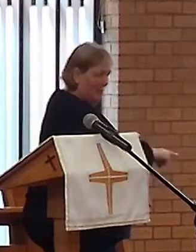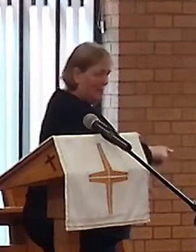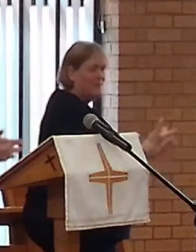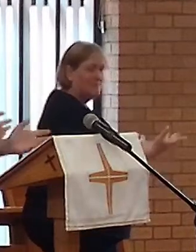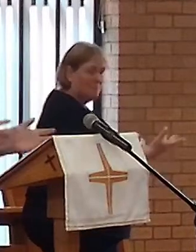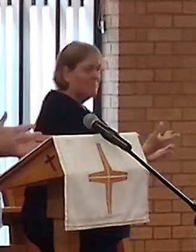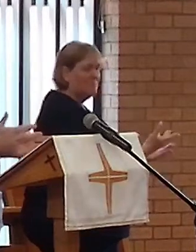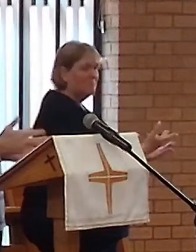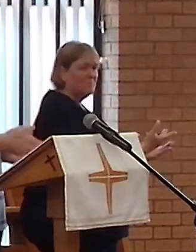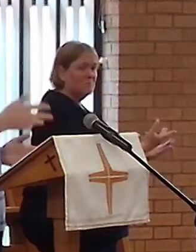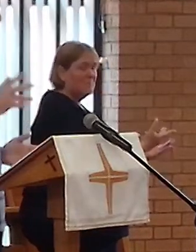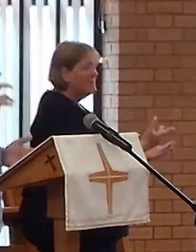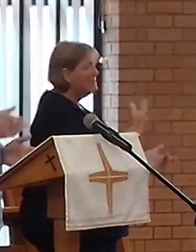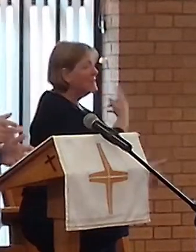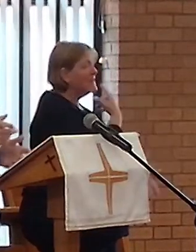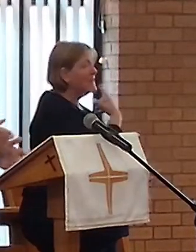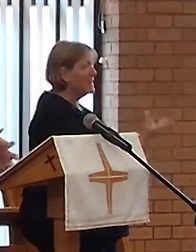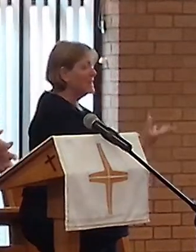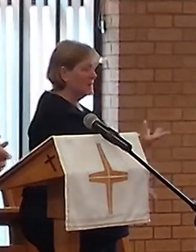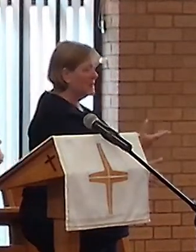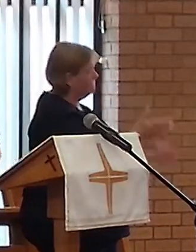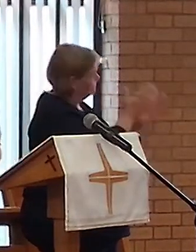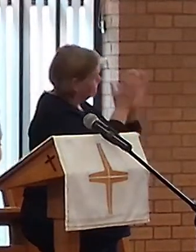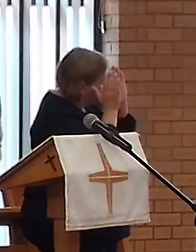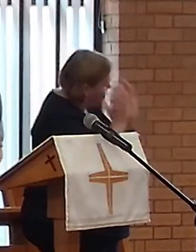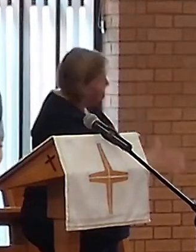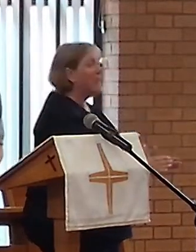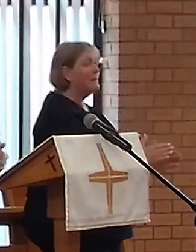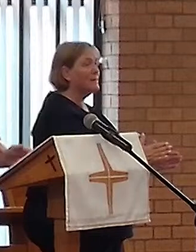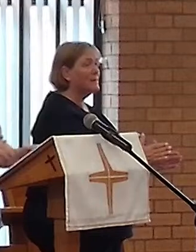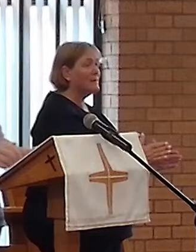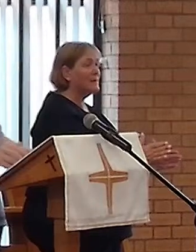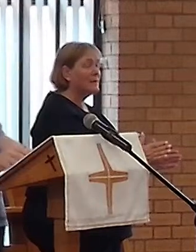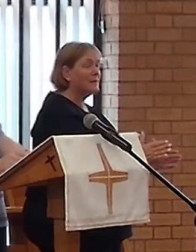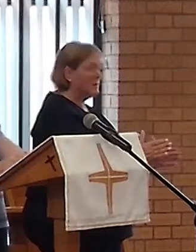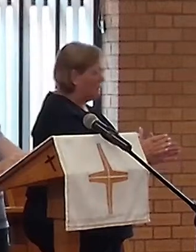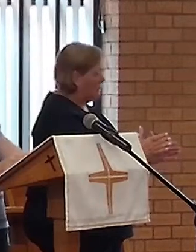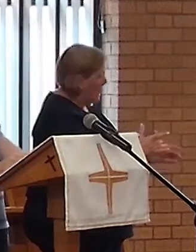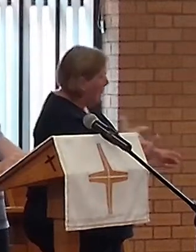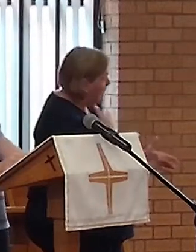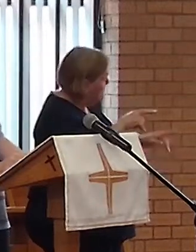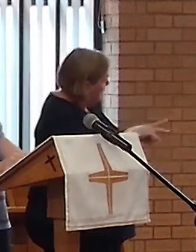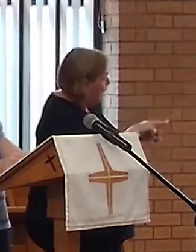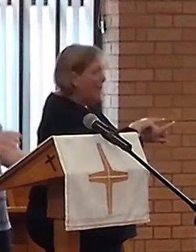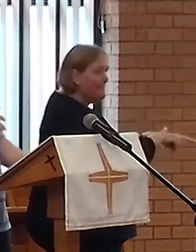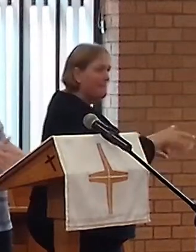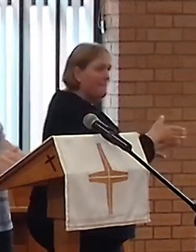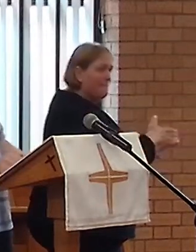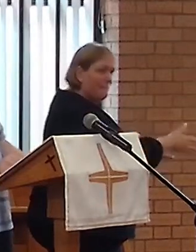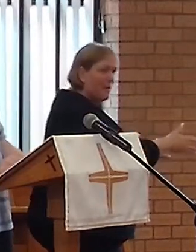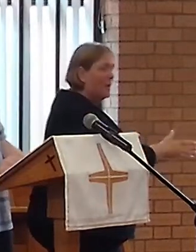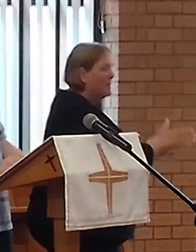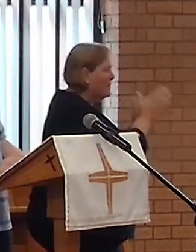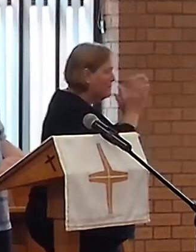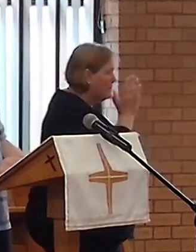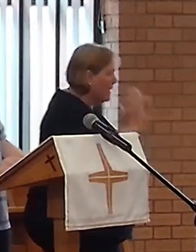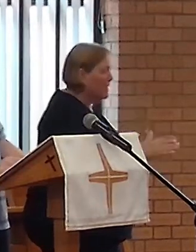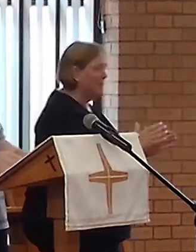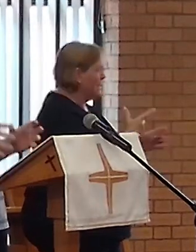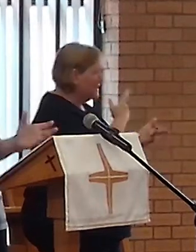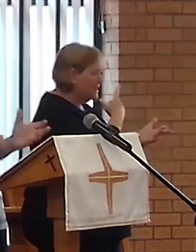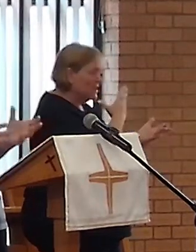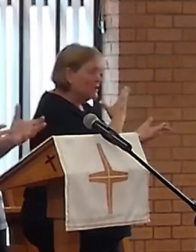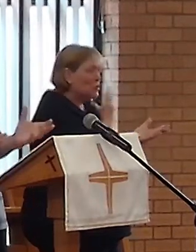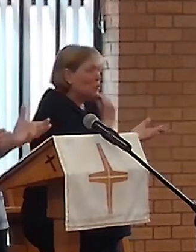says quite categorically, "I insist on it. You must no longer live like that. It's futile.